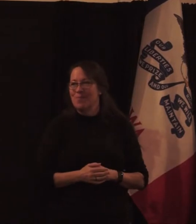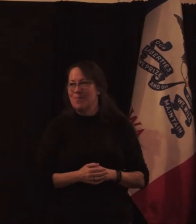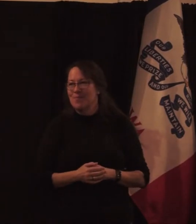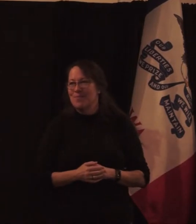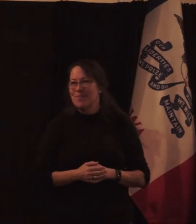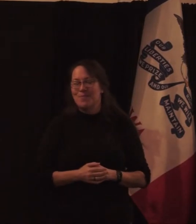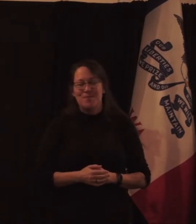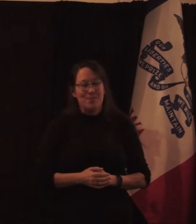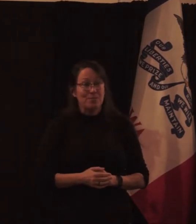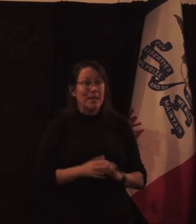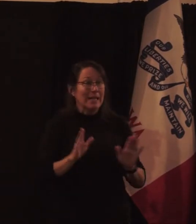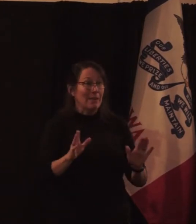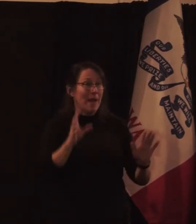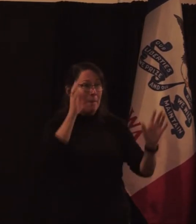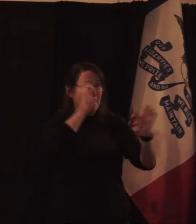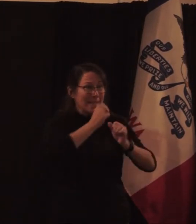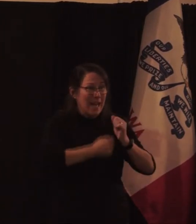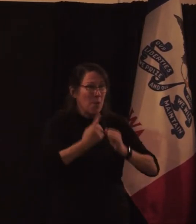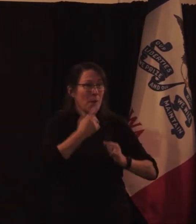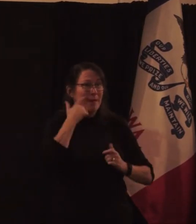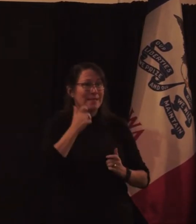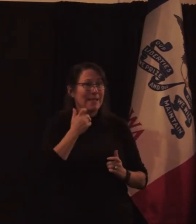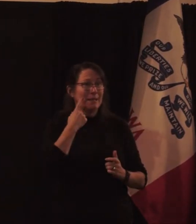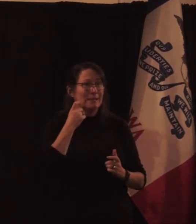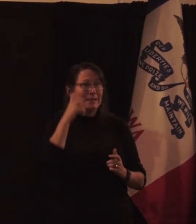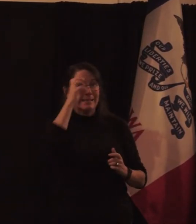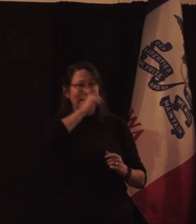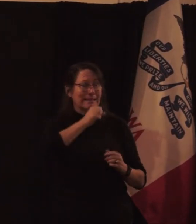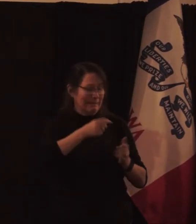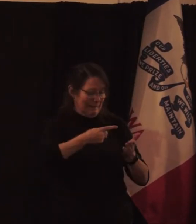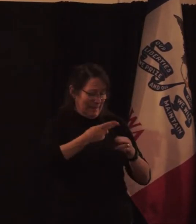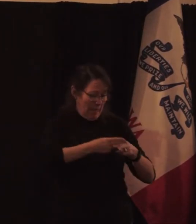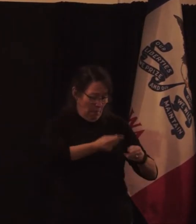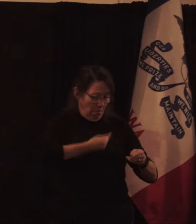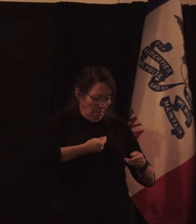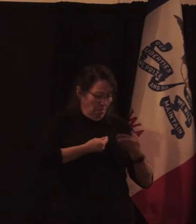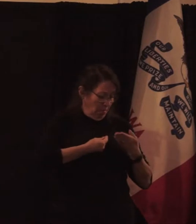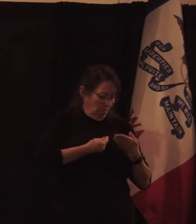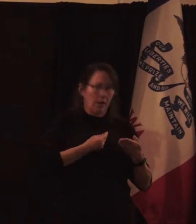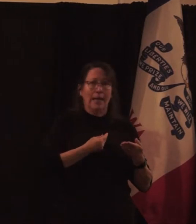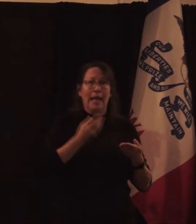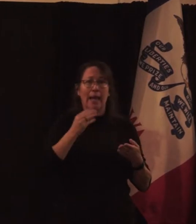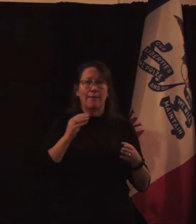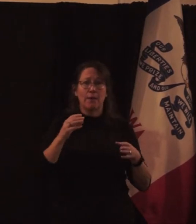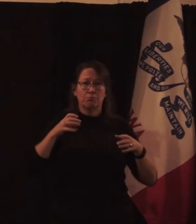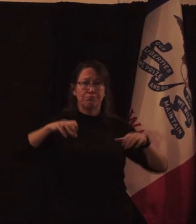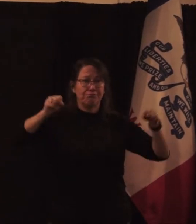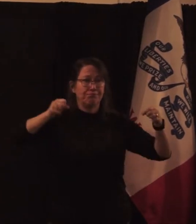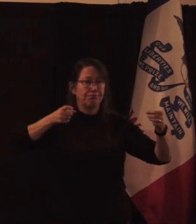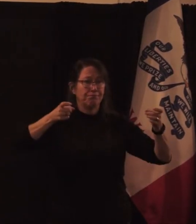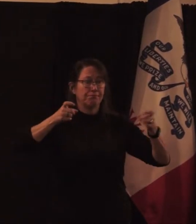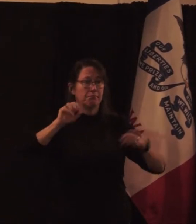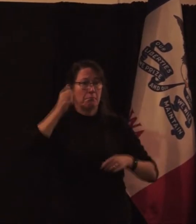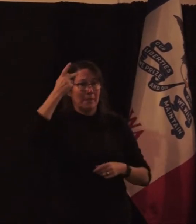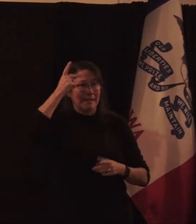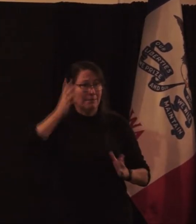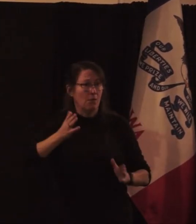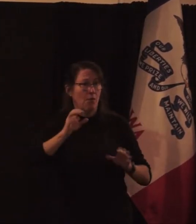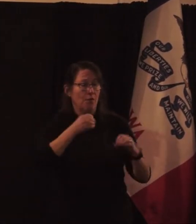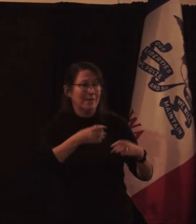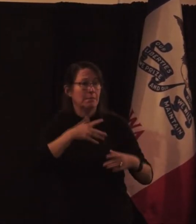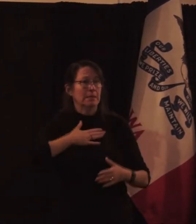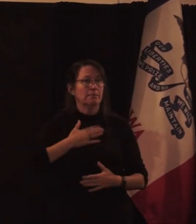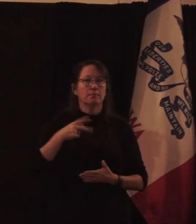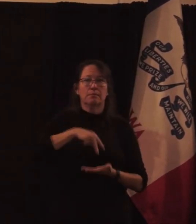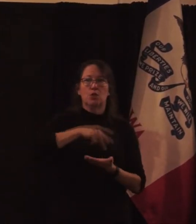great. Now, if I missed anybody, it's because I just didn't get your name. But so if you're an office holder, please stand and introduce yourself. Or if